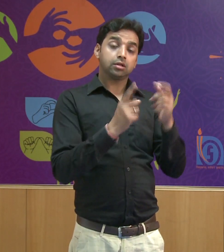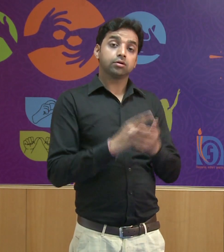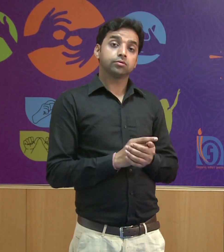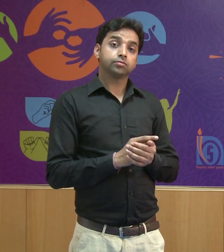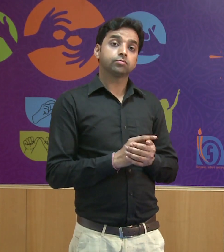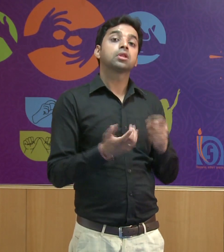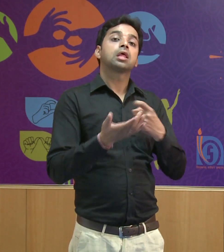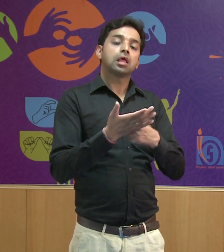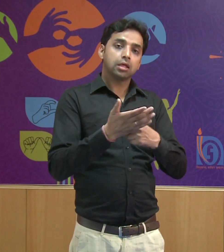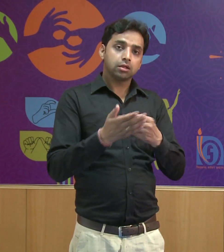religion,